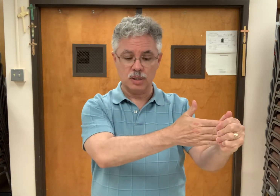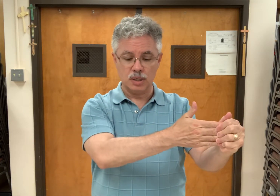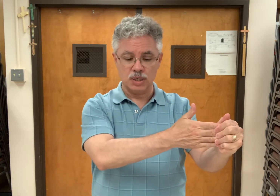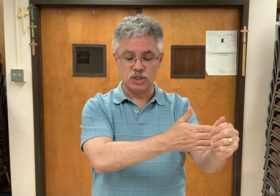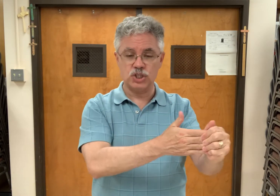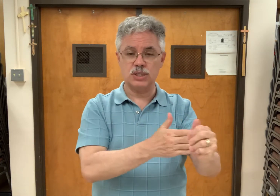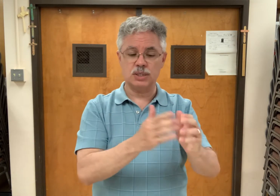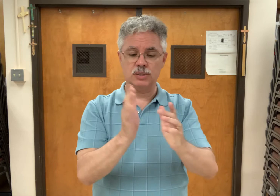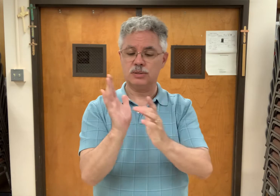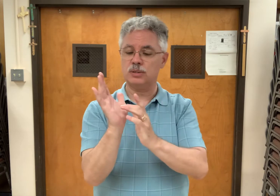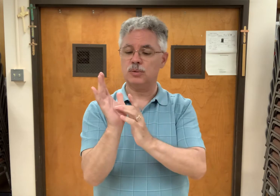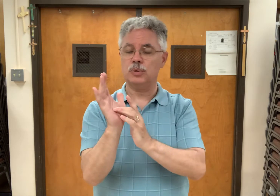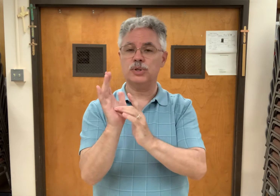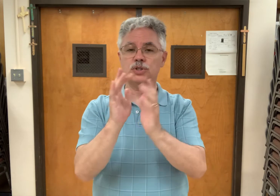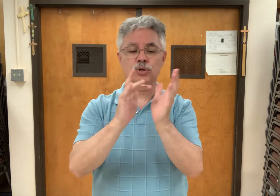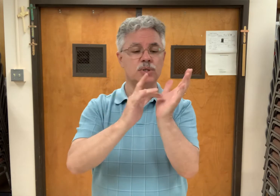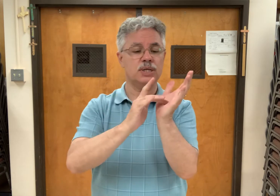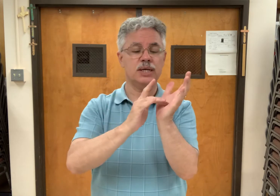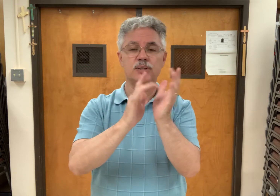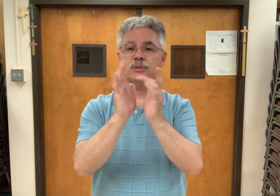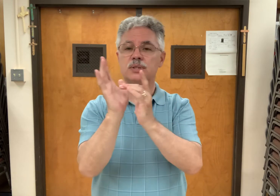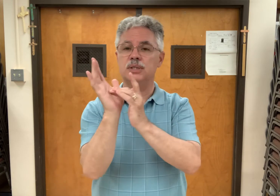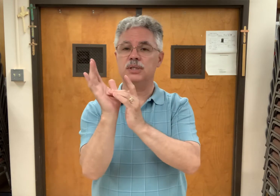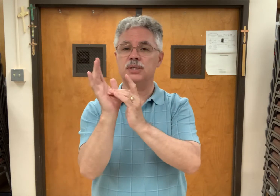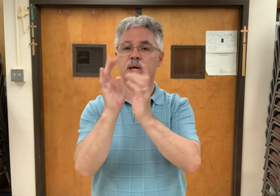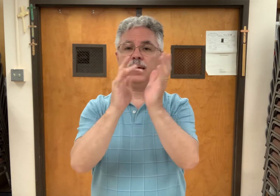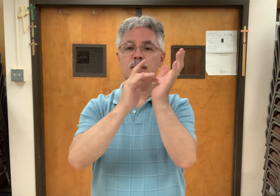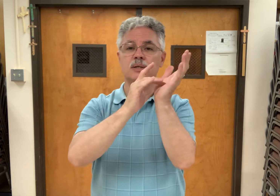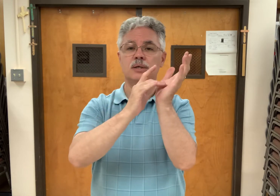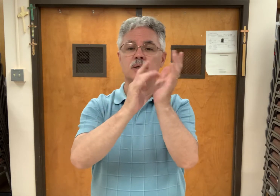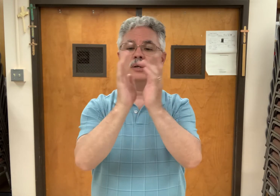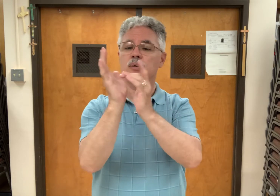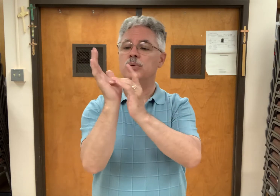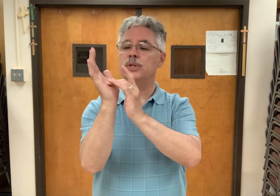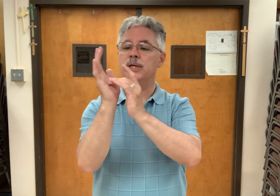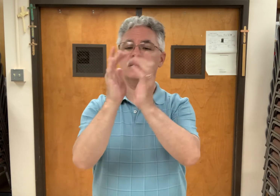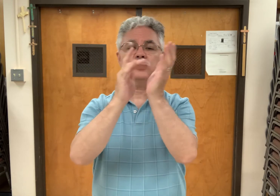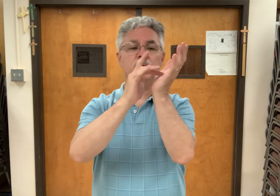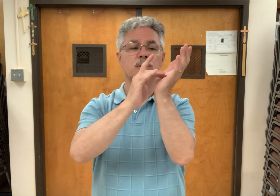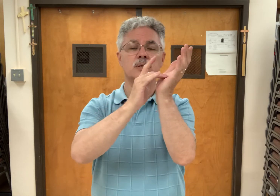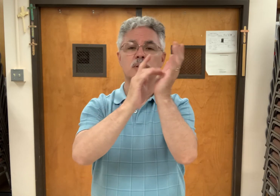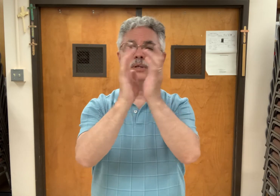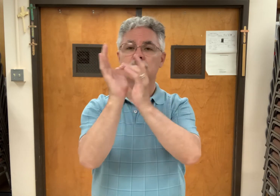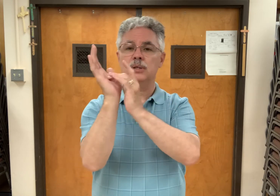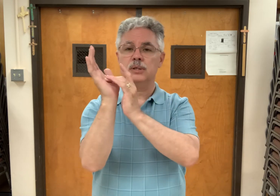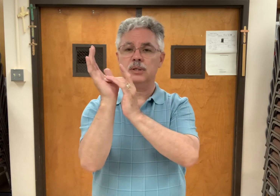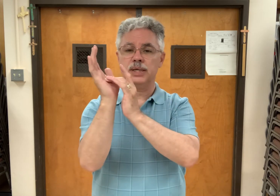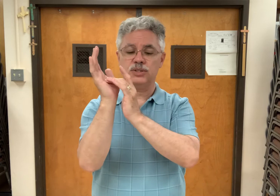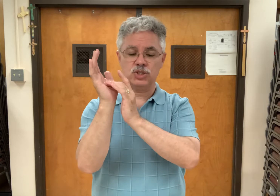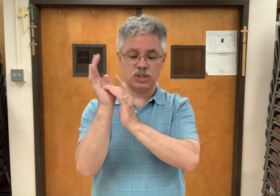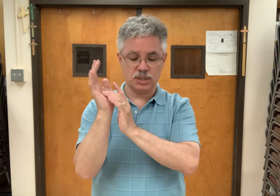Jesus we're going to show the nails in his hand where the nails went that's Jesus